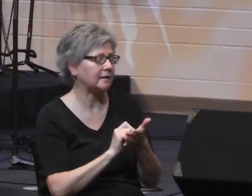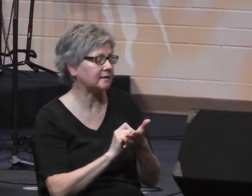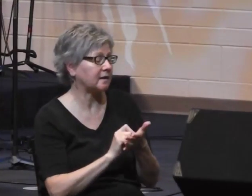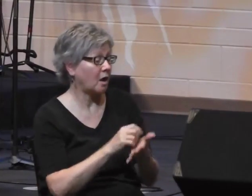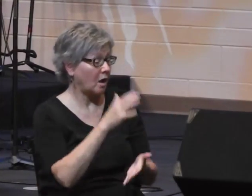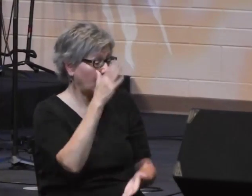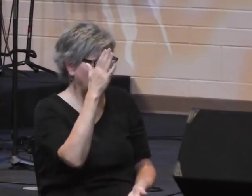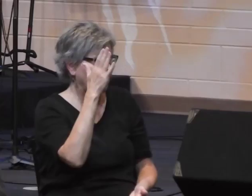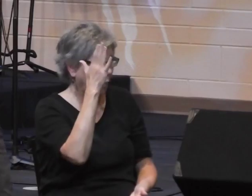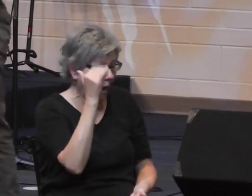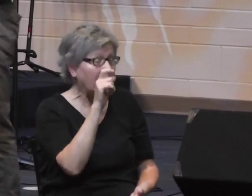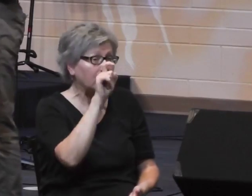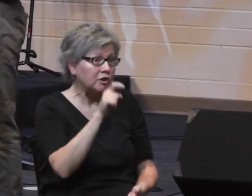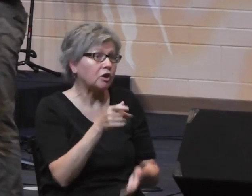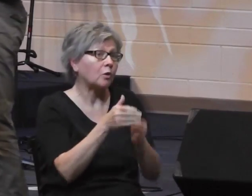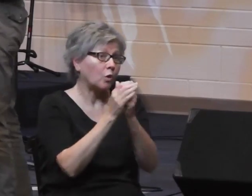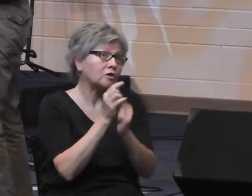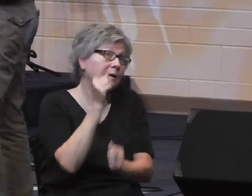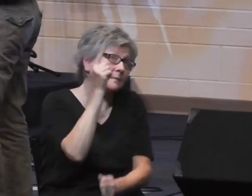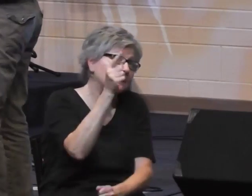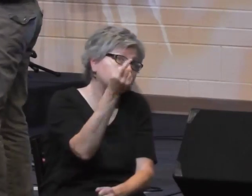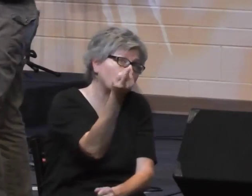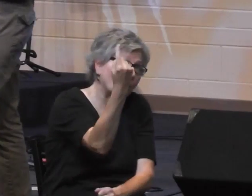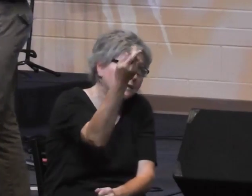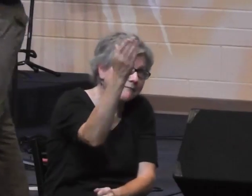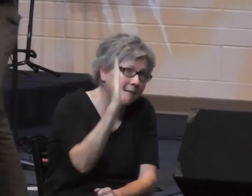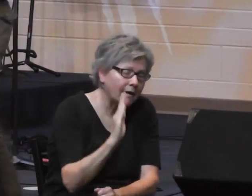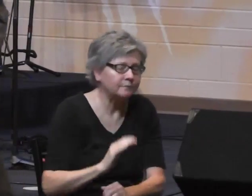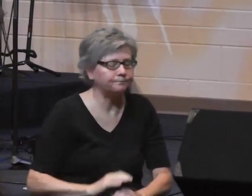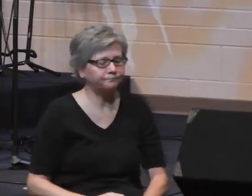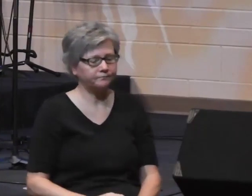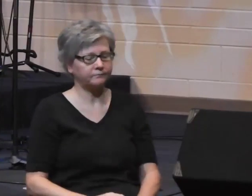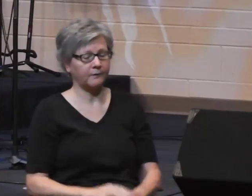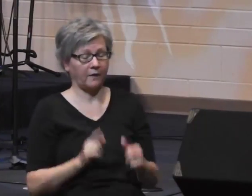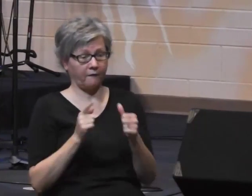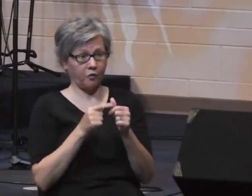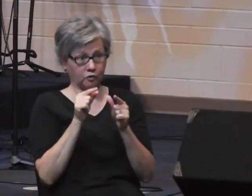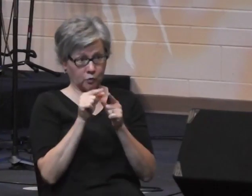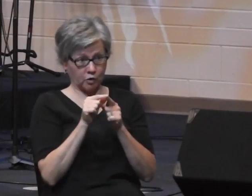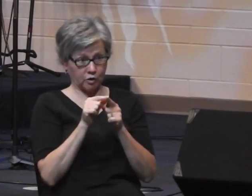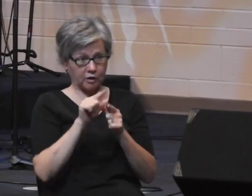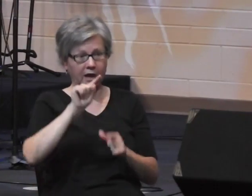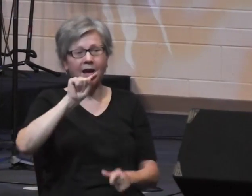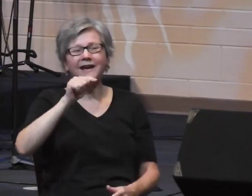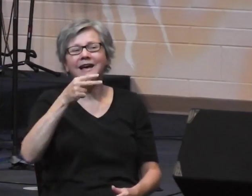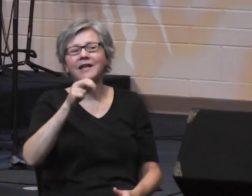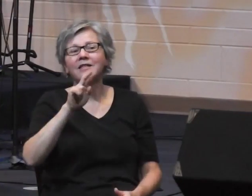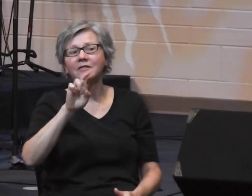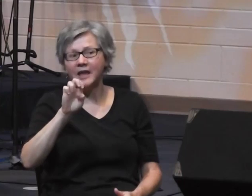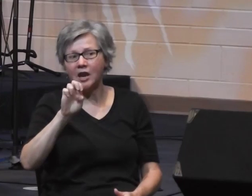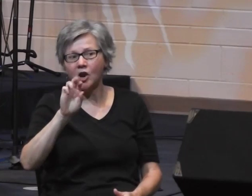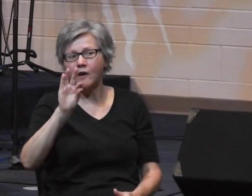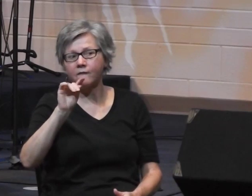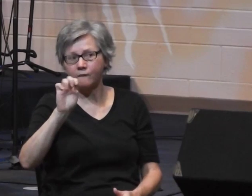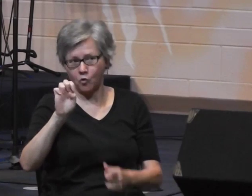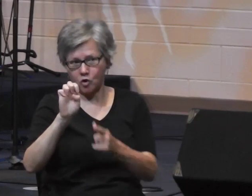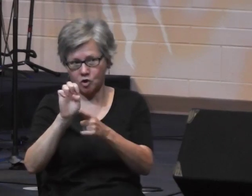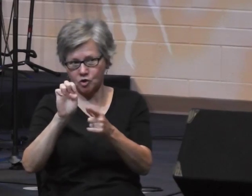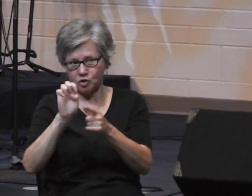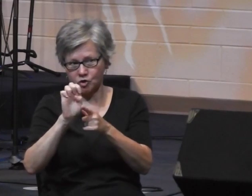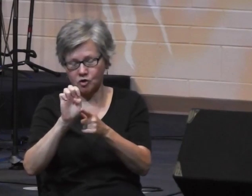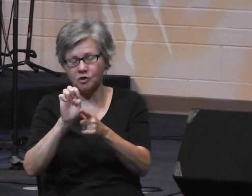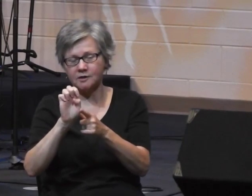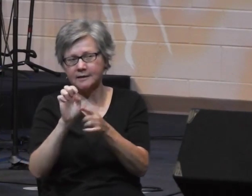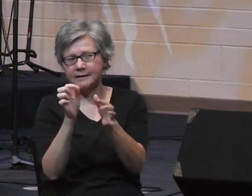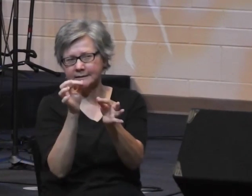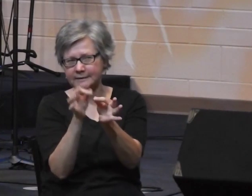going to tell us why. First word, therefore. Simple word that gives us